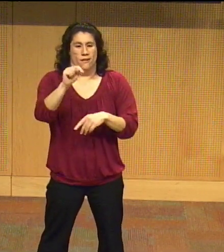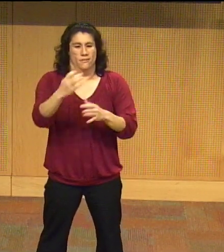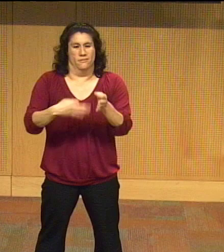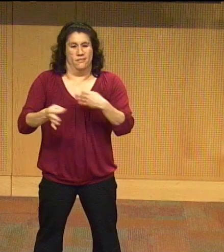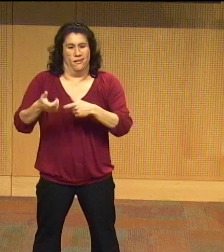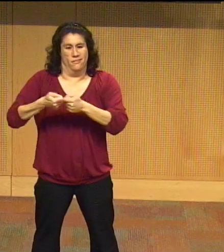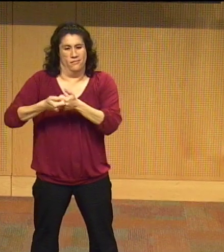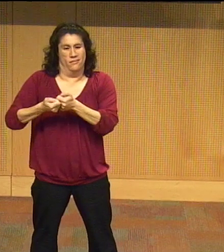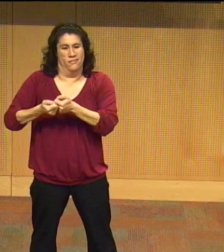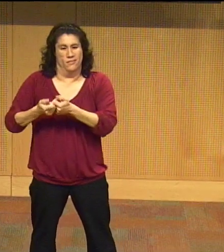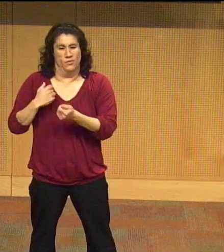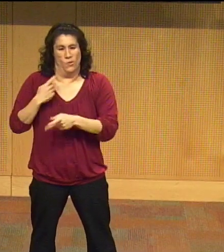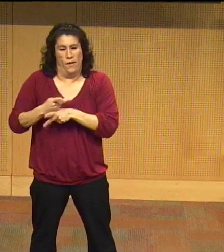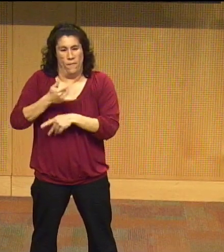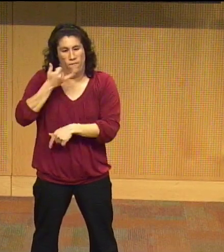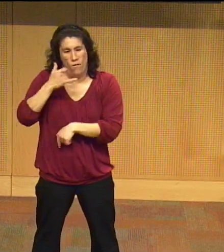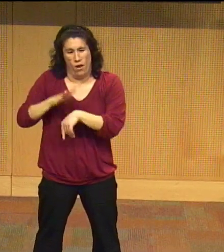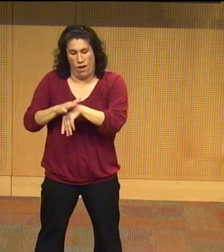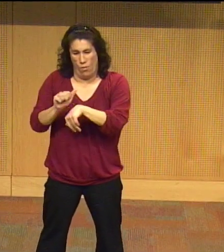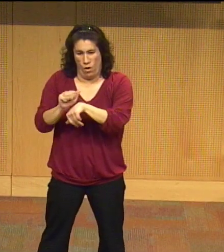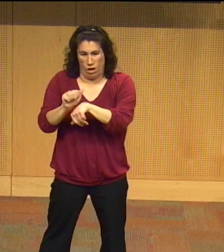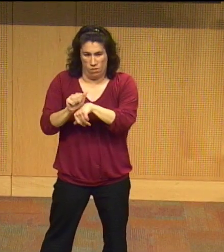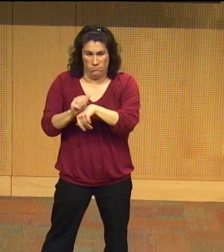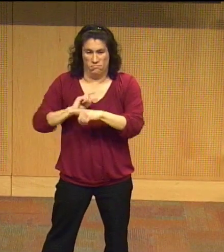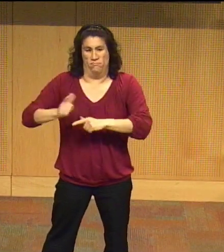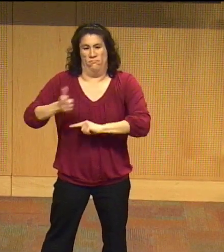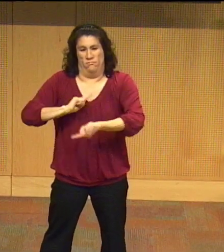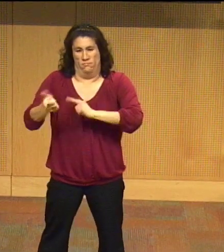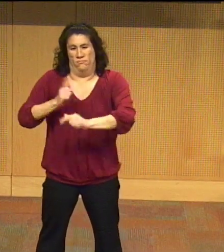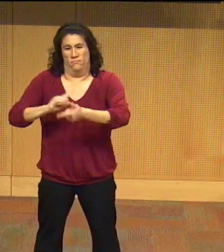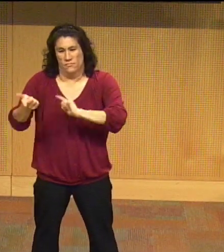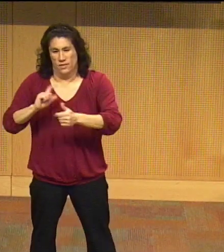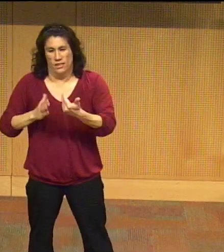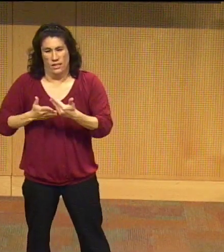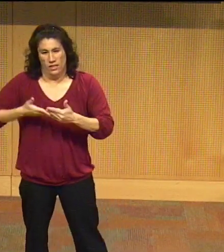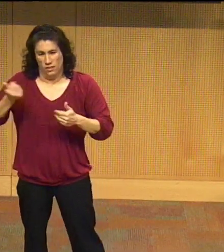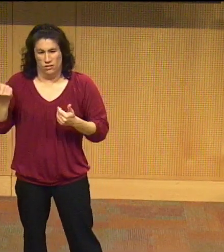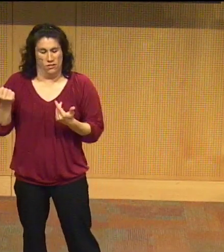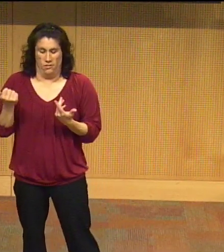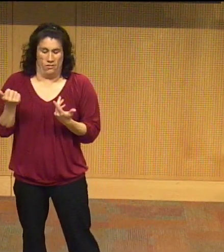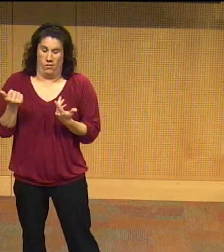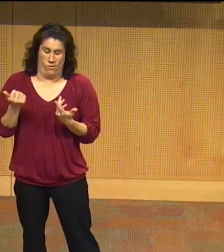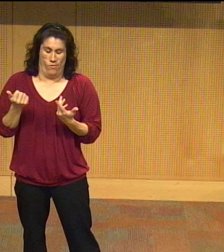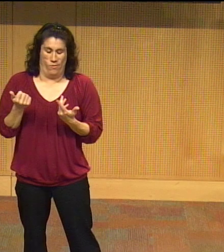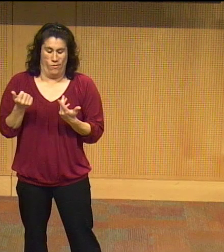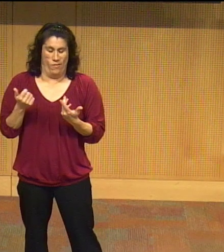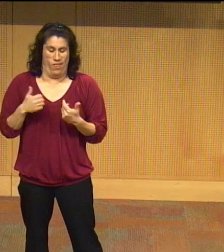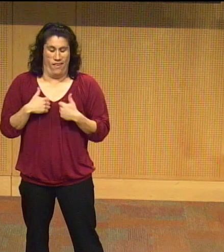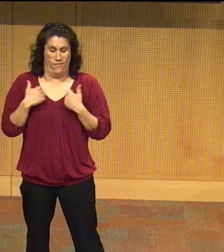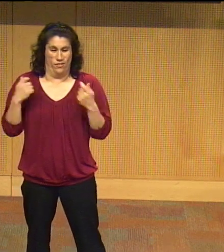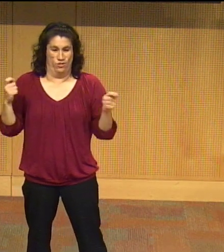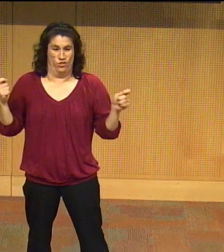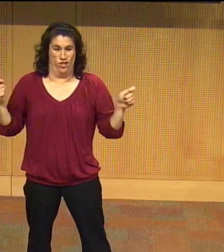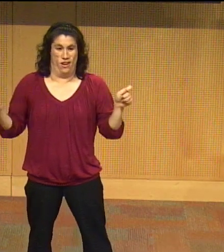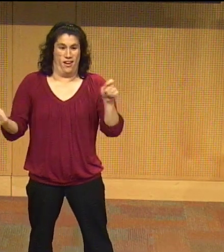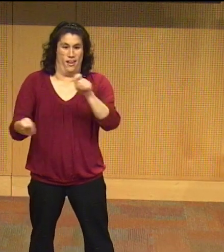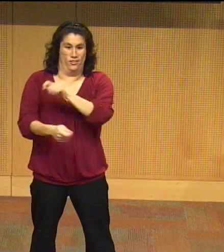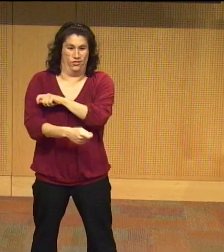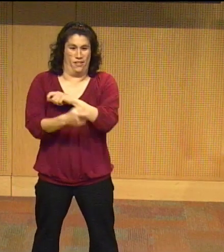need to reach me, they can simply text me. I can have my phone anywhere in the area where I work, and all of the conversations can happen via